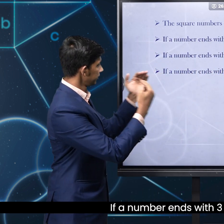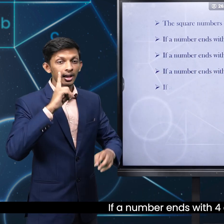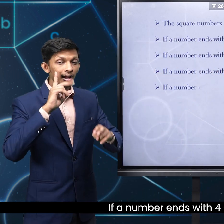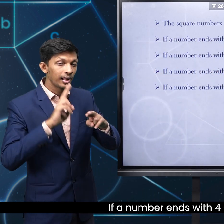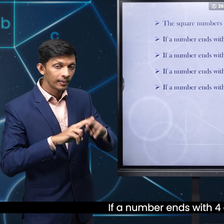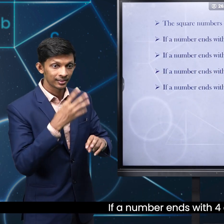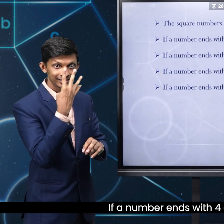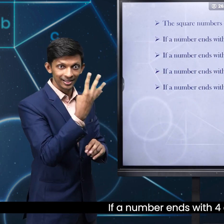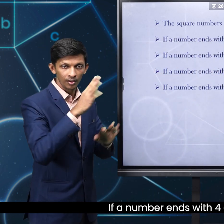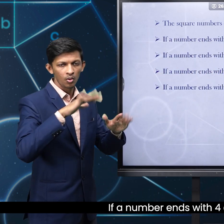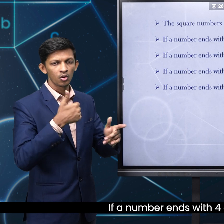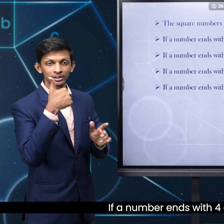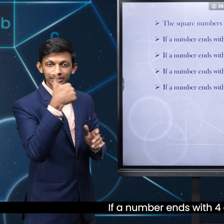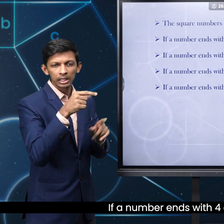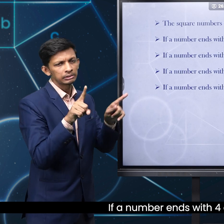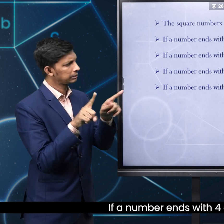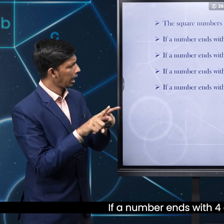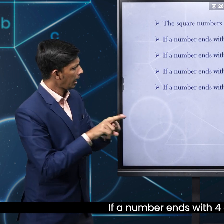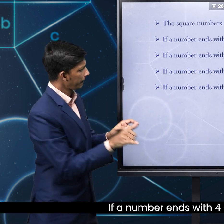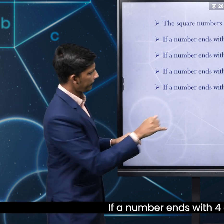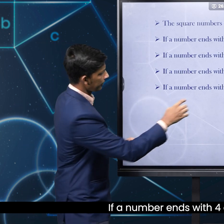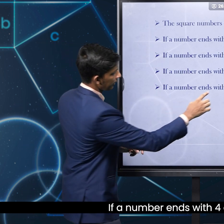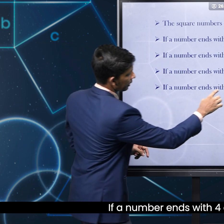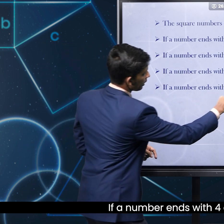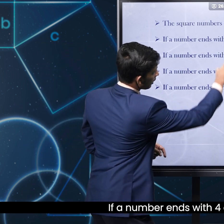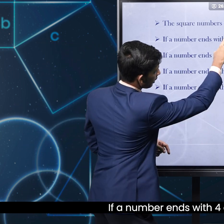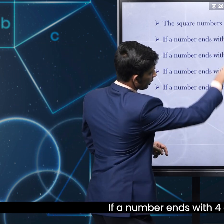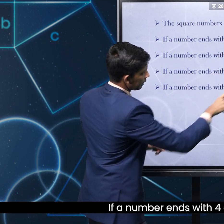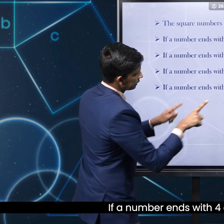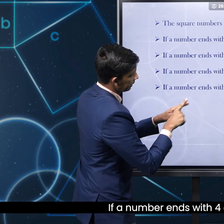If a number ends with 4 or 6, its square ends with 6.